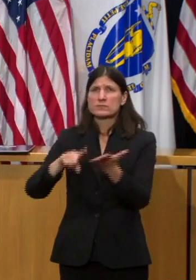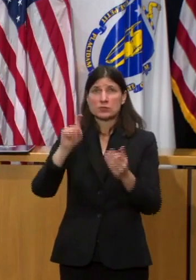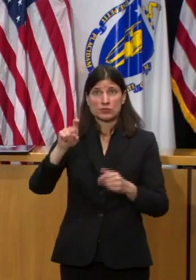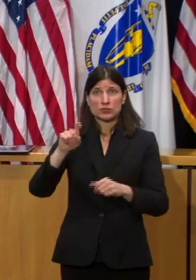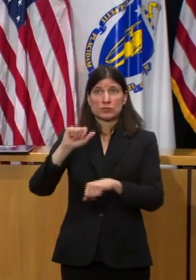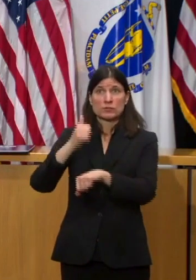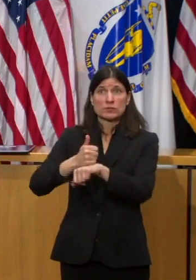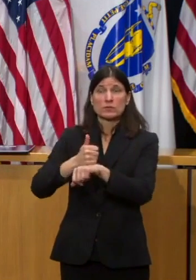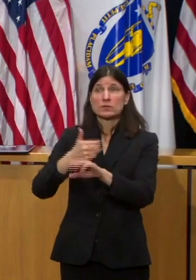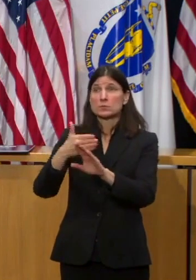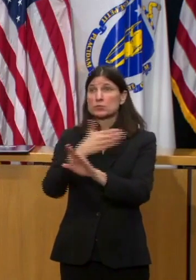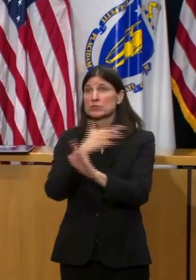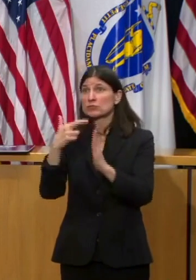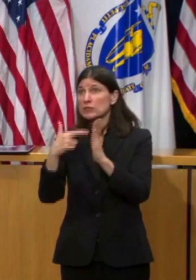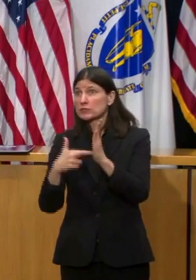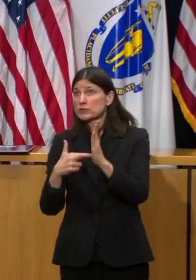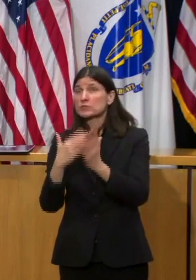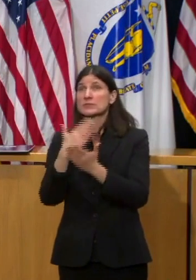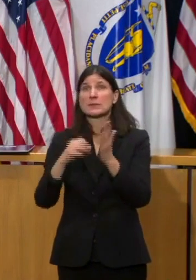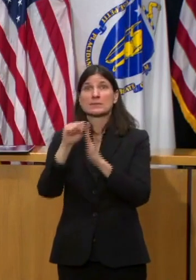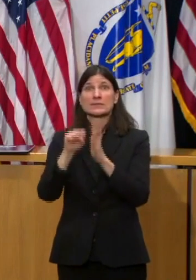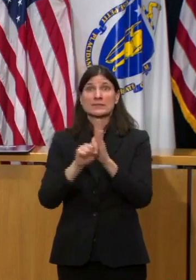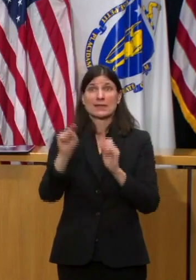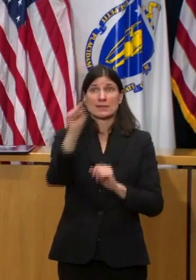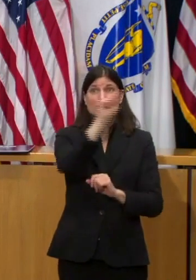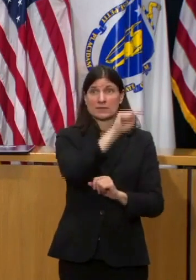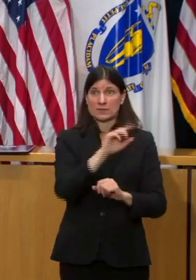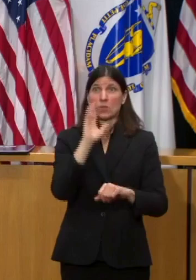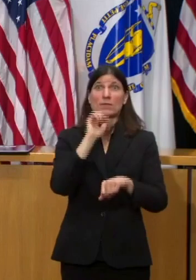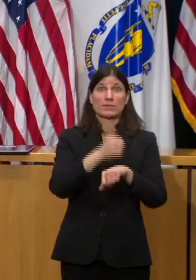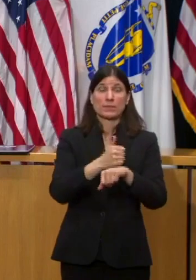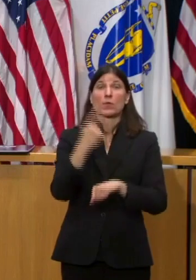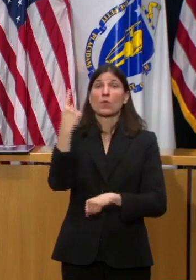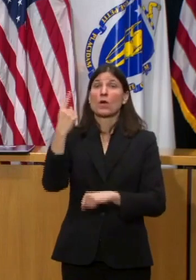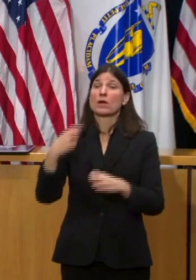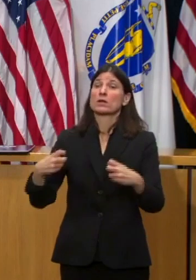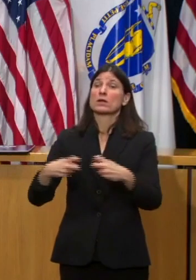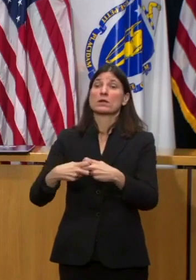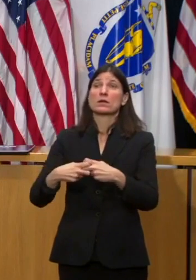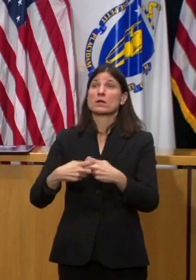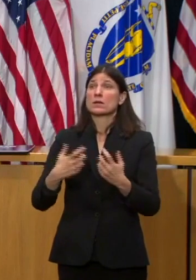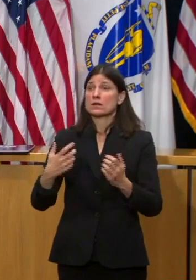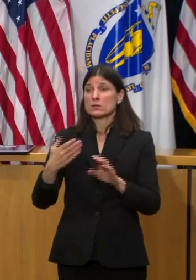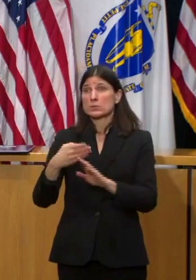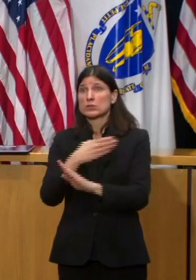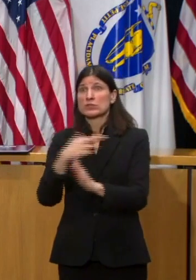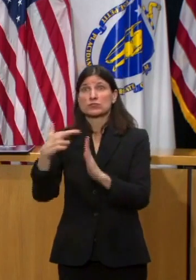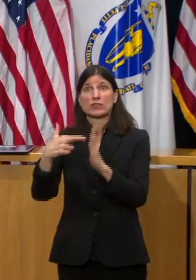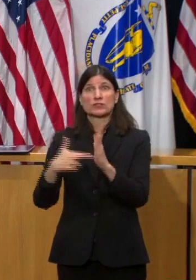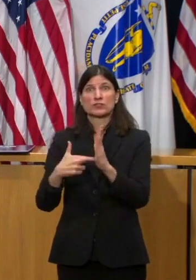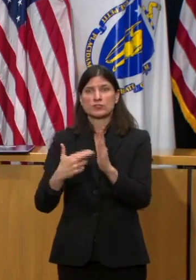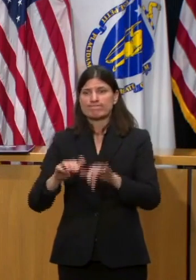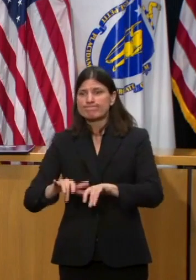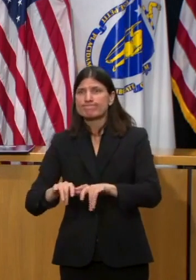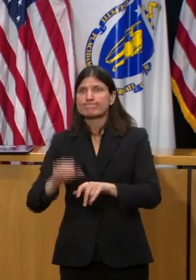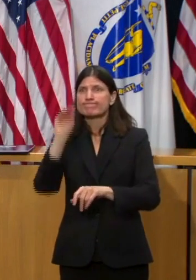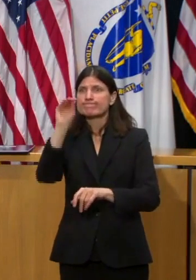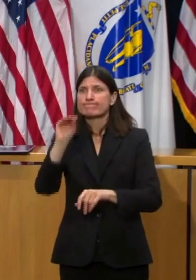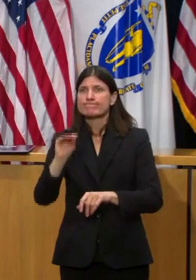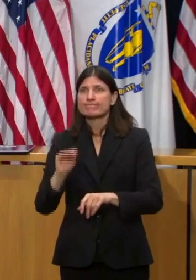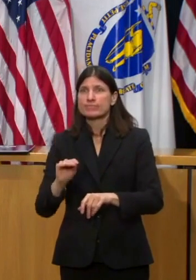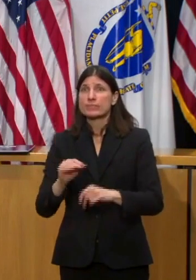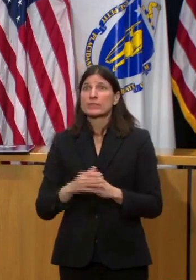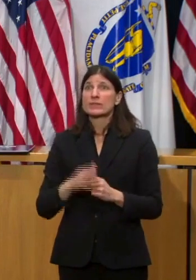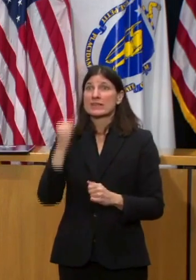The big challenge with that is if somebody is within 10 sites, it's very hard to figure